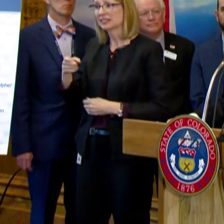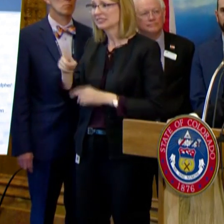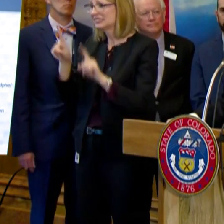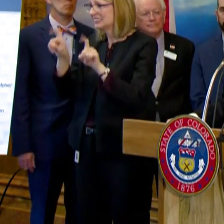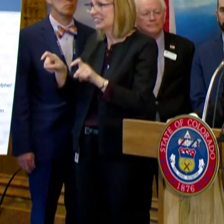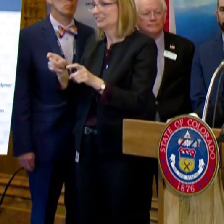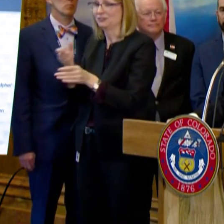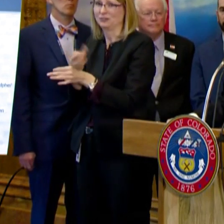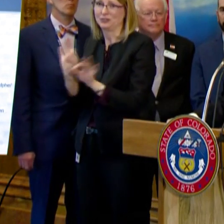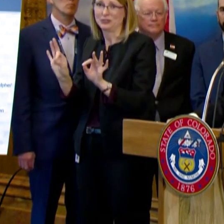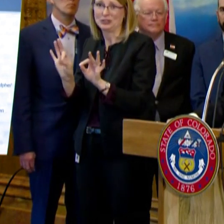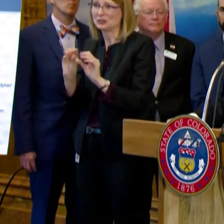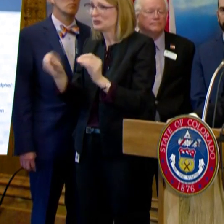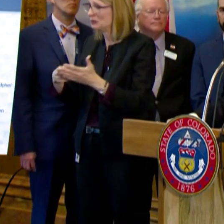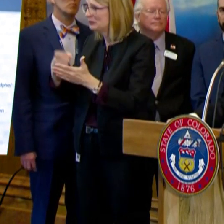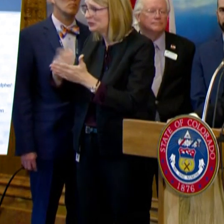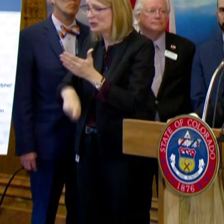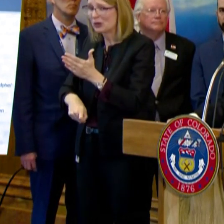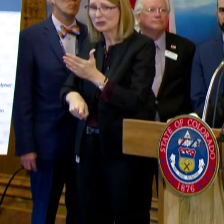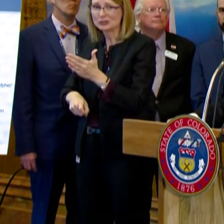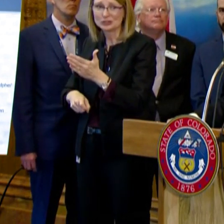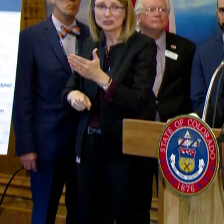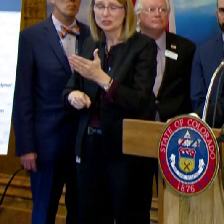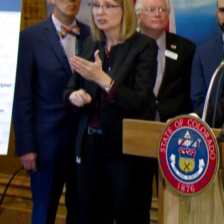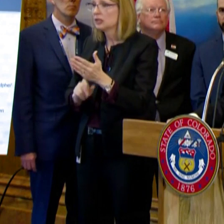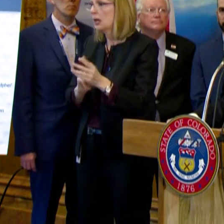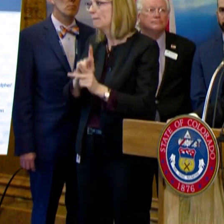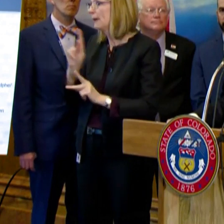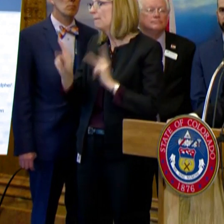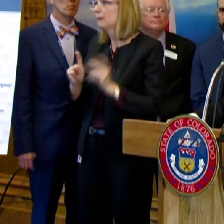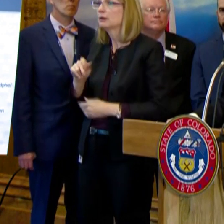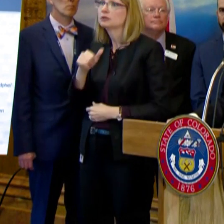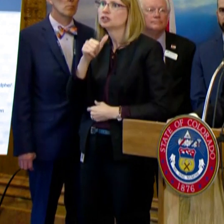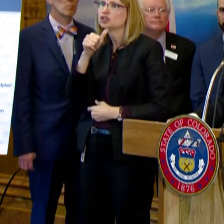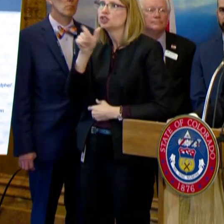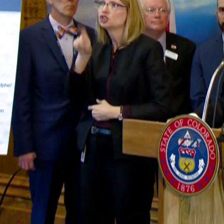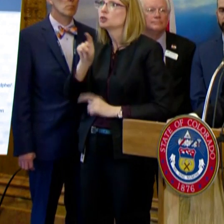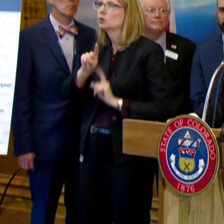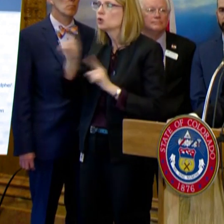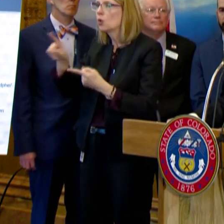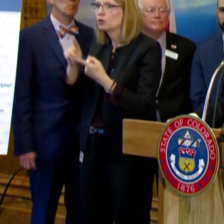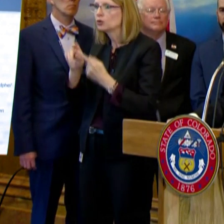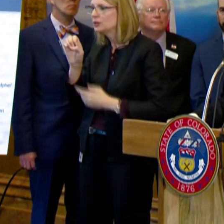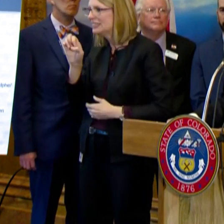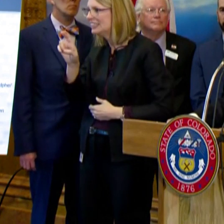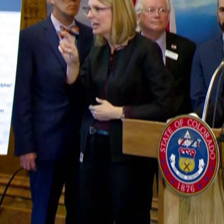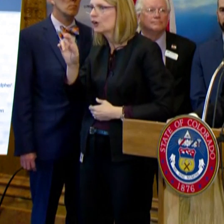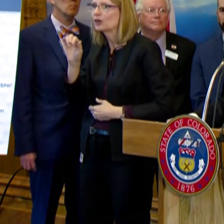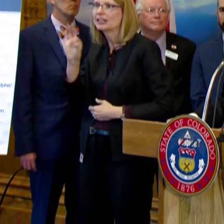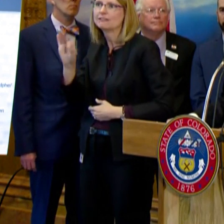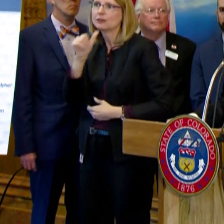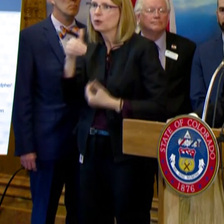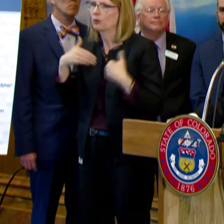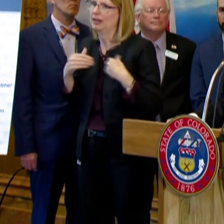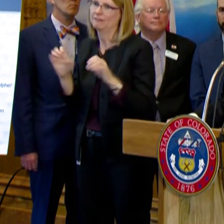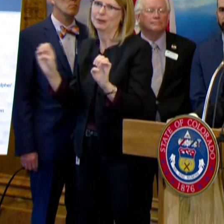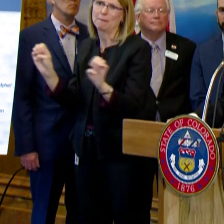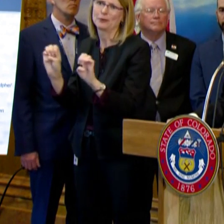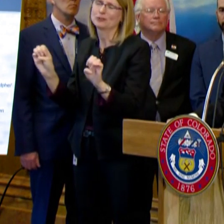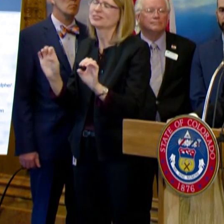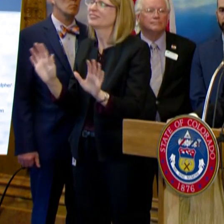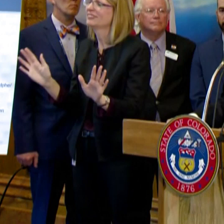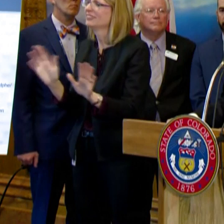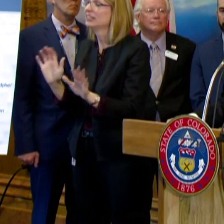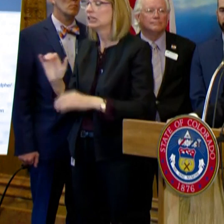by the state lab. People should not be flocking to the emergency room unless they are in dire need of medical treatment. Again, if